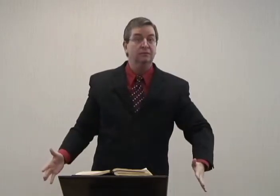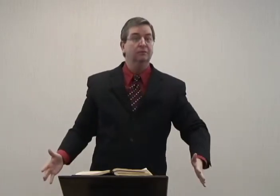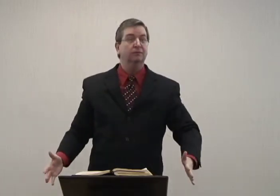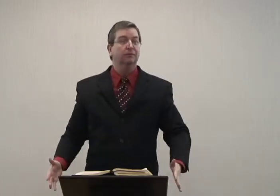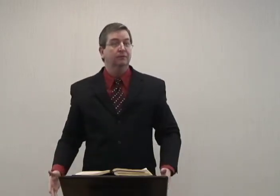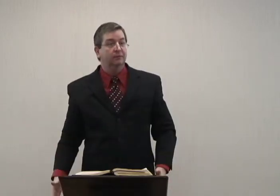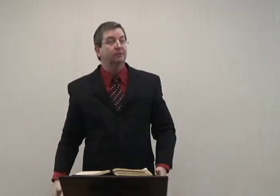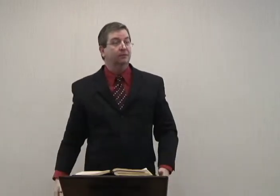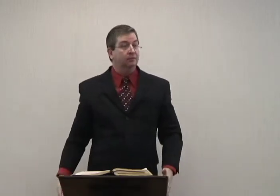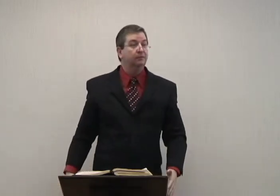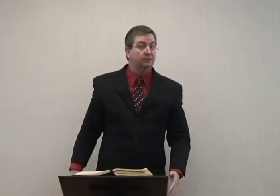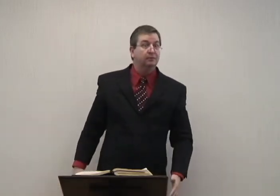Yeah, big fight.